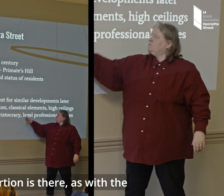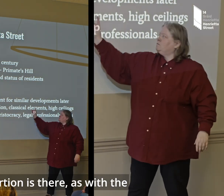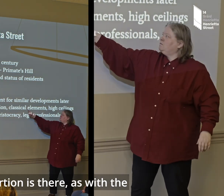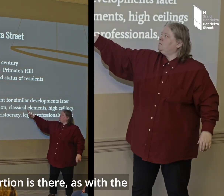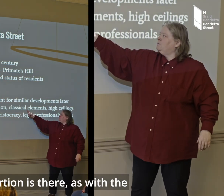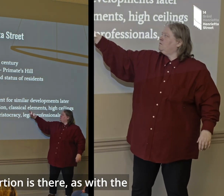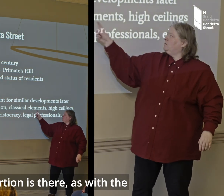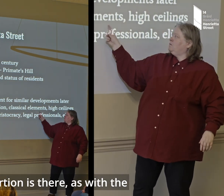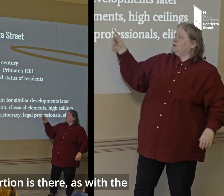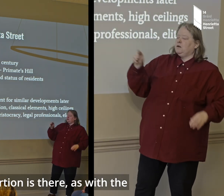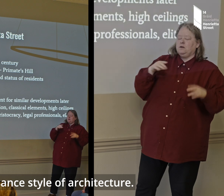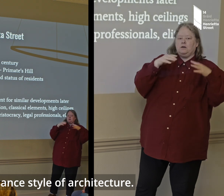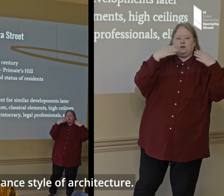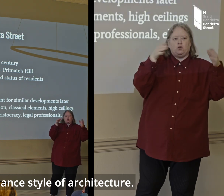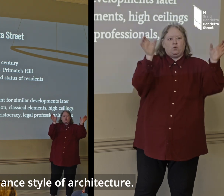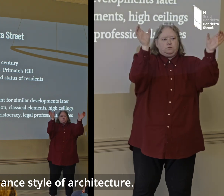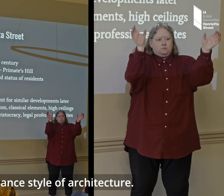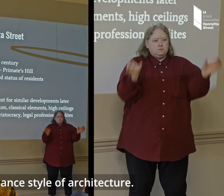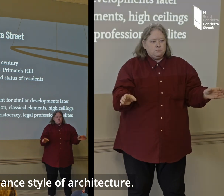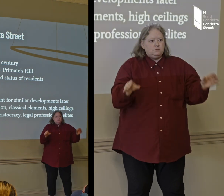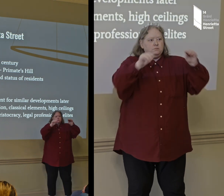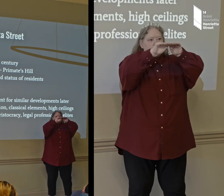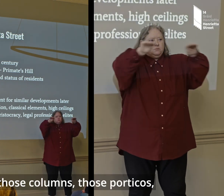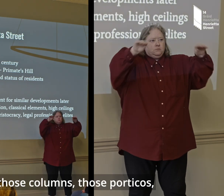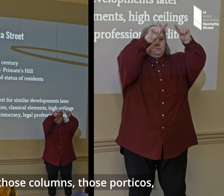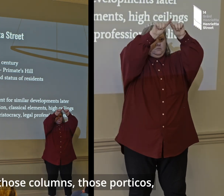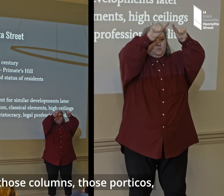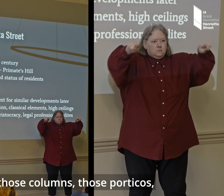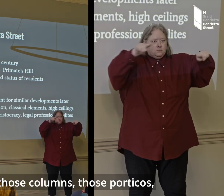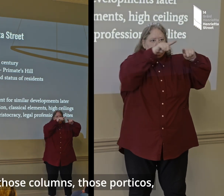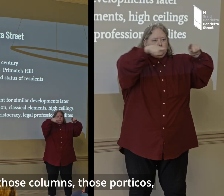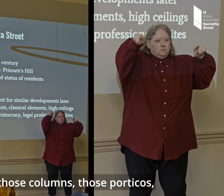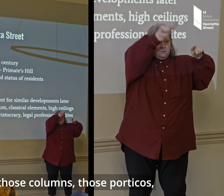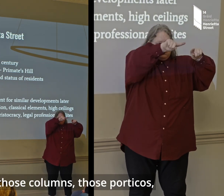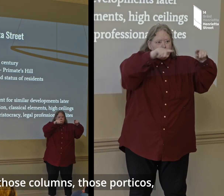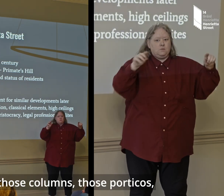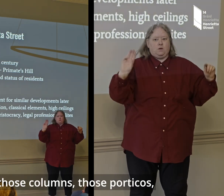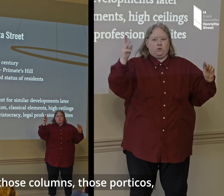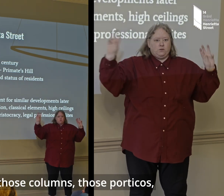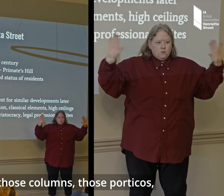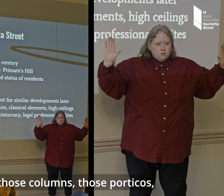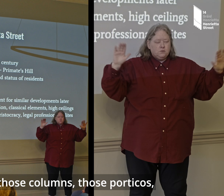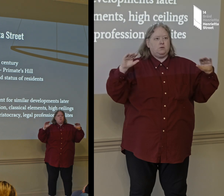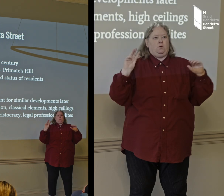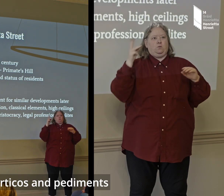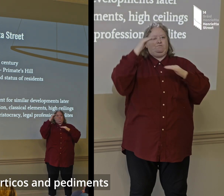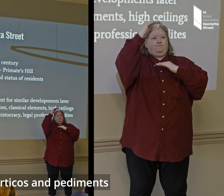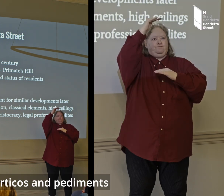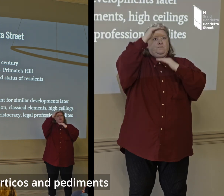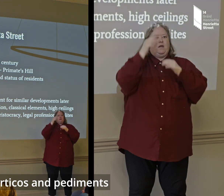Proportion is there, as with the Renaissance style of architecture. You've got those columns, those